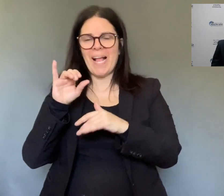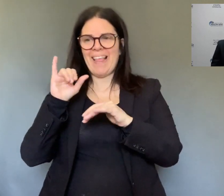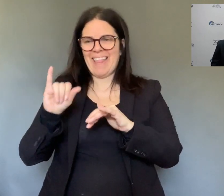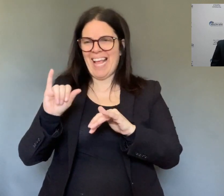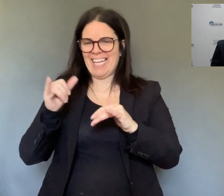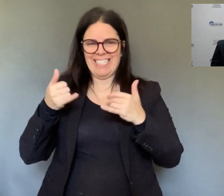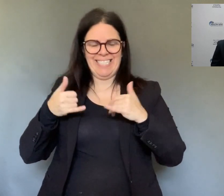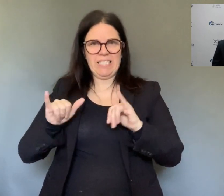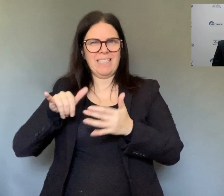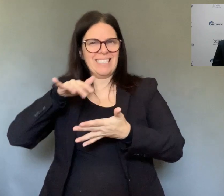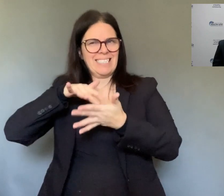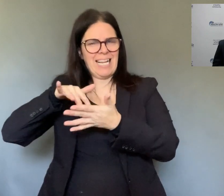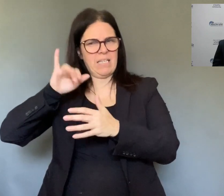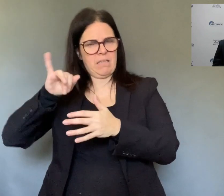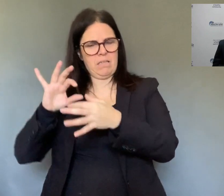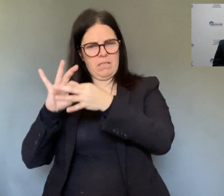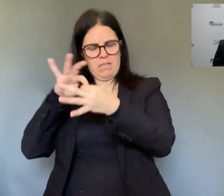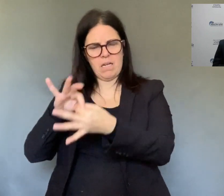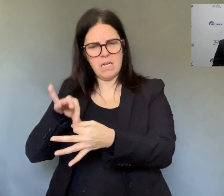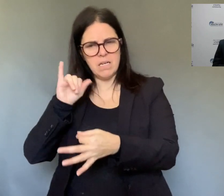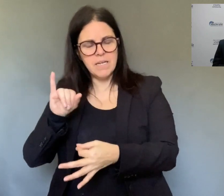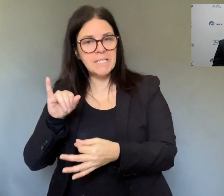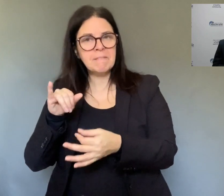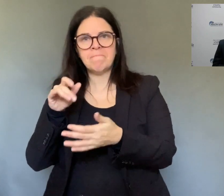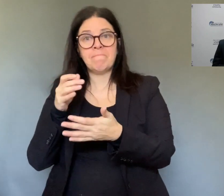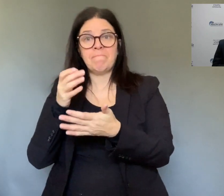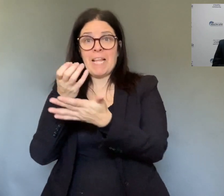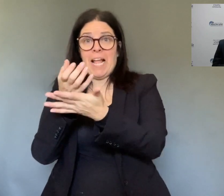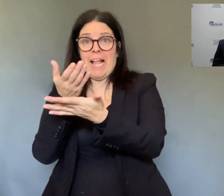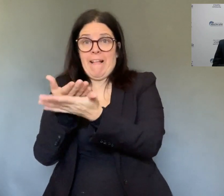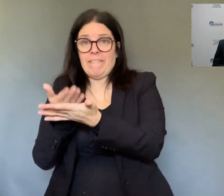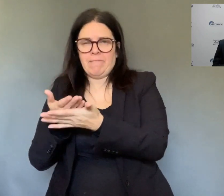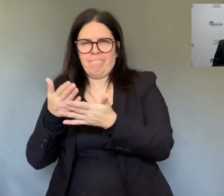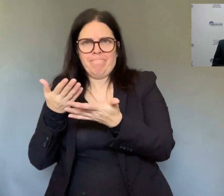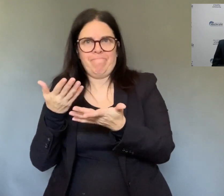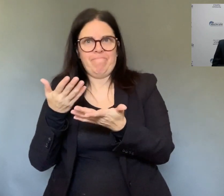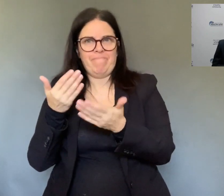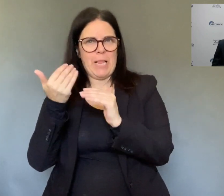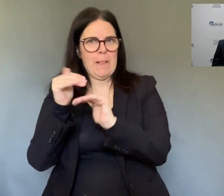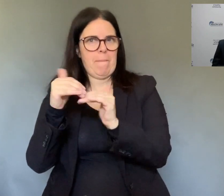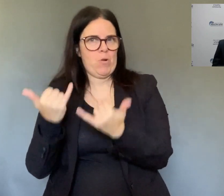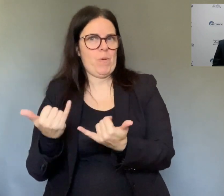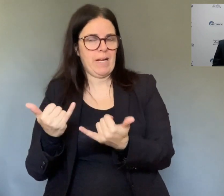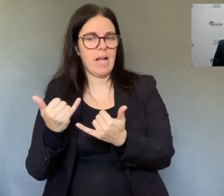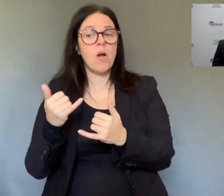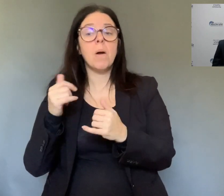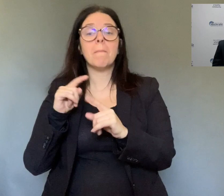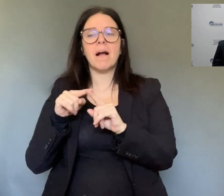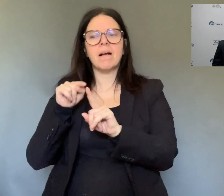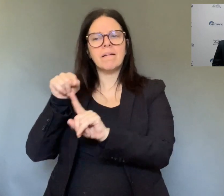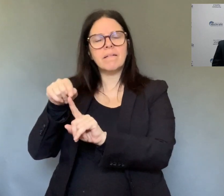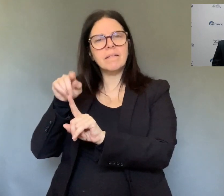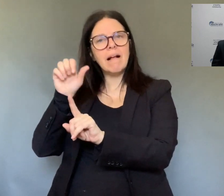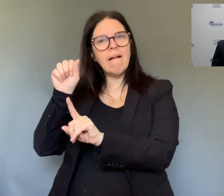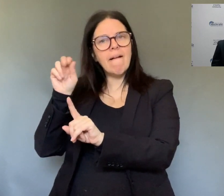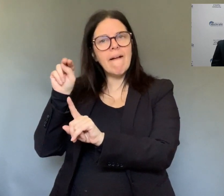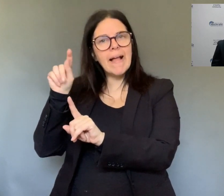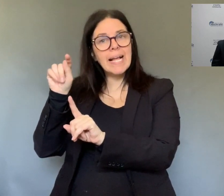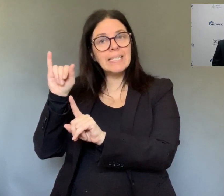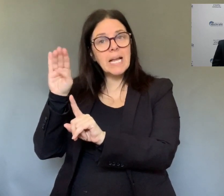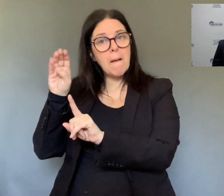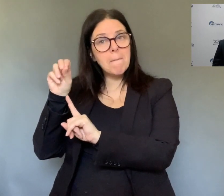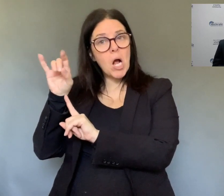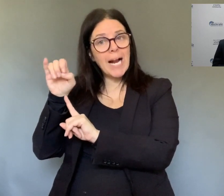currently being studied right now. We don't have a lot of information, but when we get to the antibody testing and when we have the antibody testing available